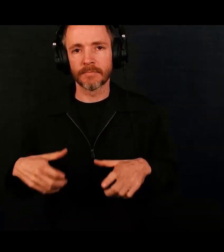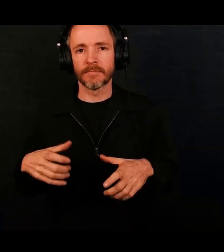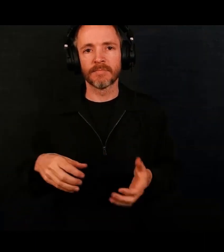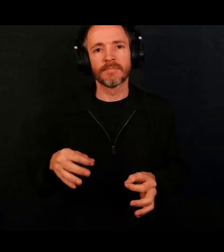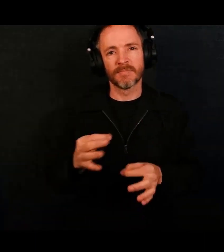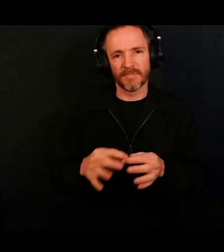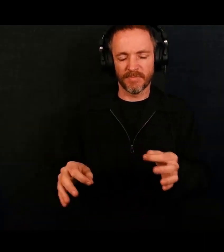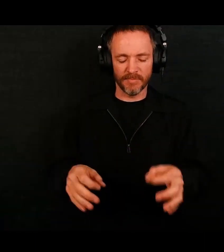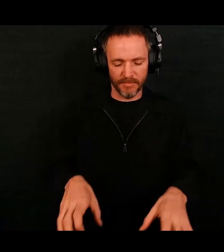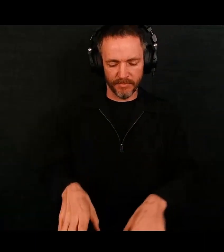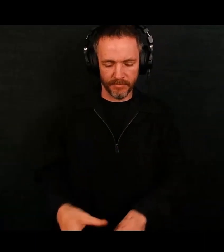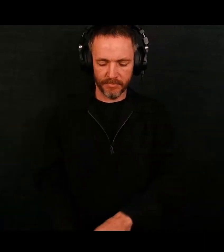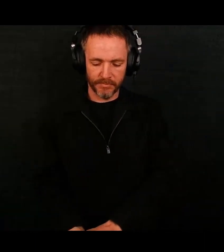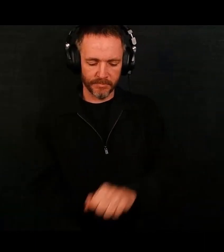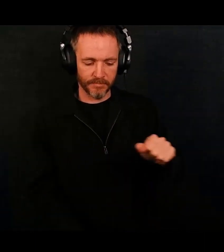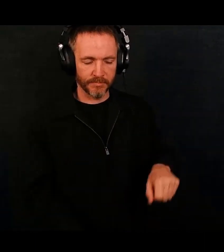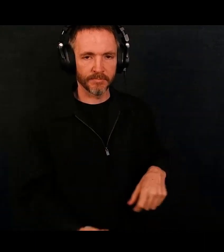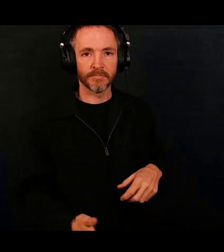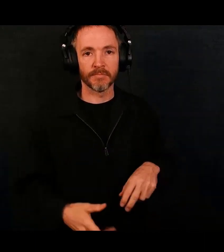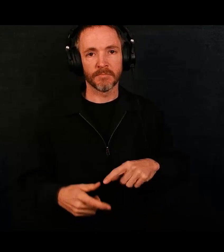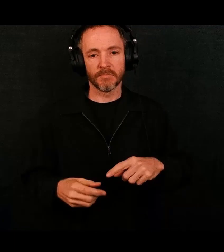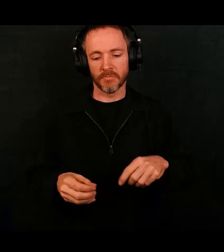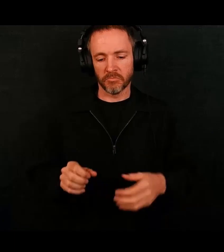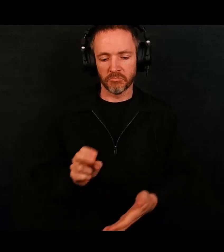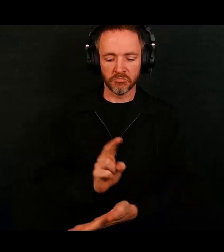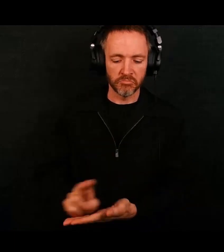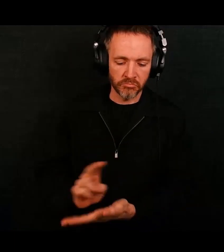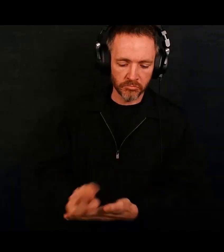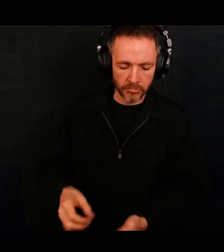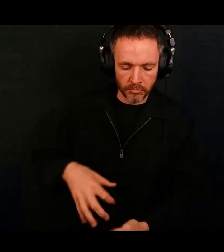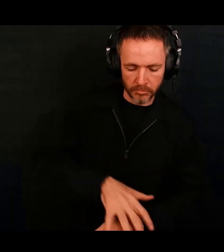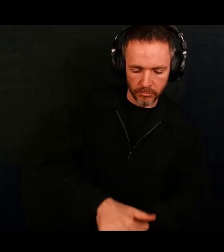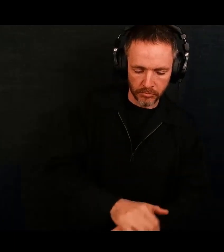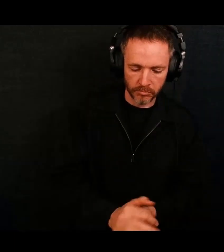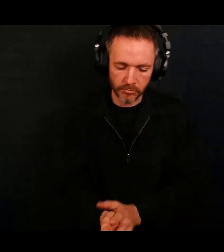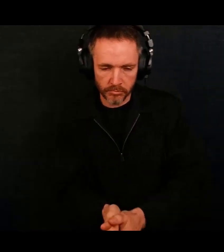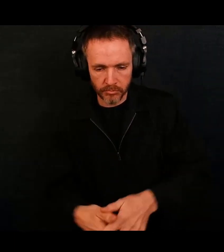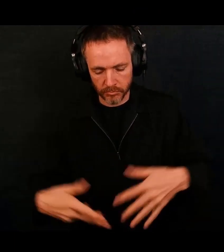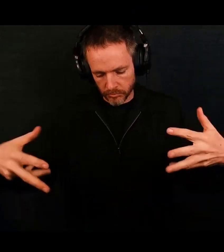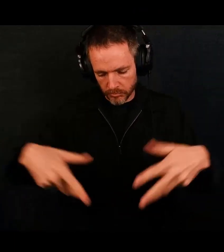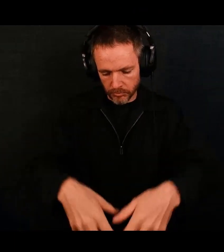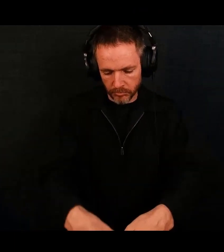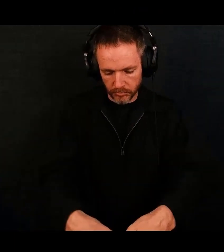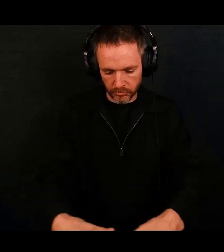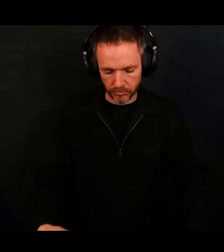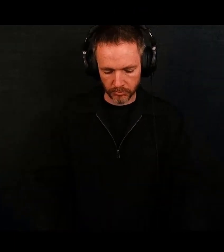here, use it. When you won't need to empty it, you just pull the whole pan out and dump it.